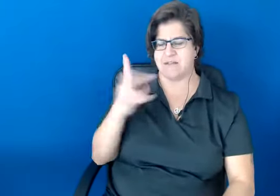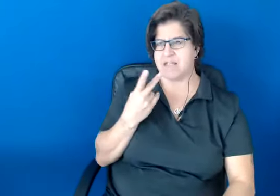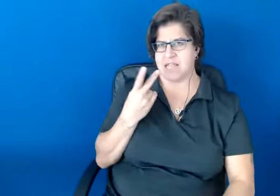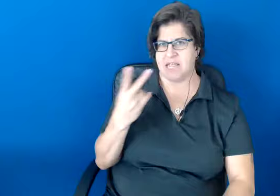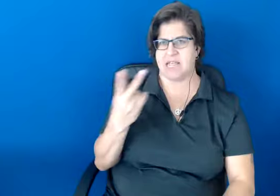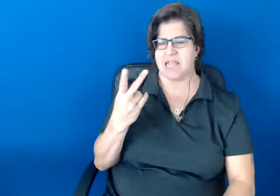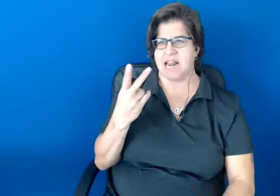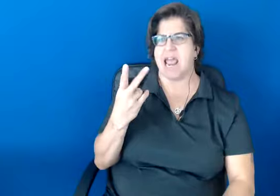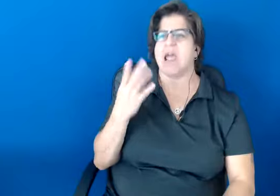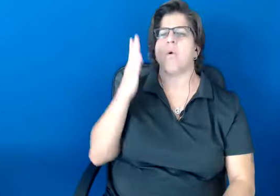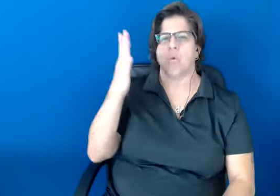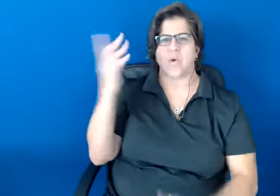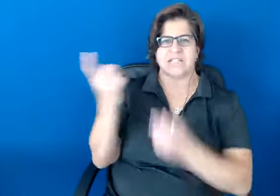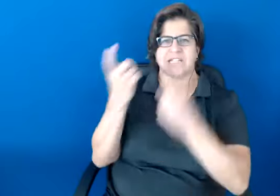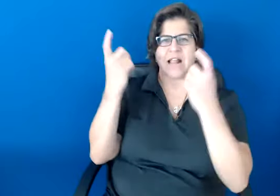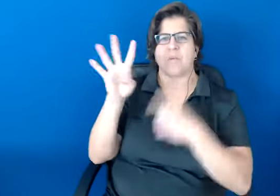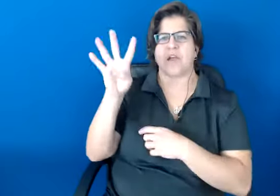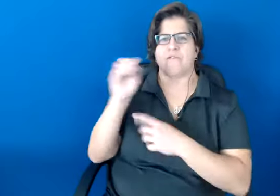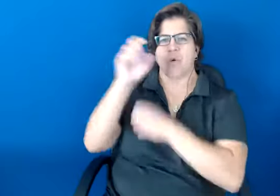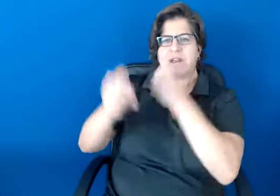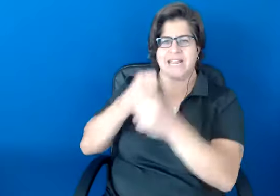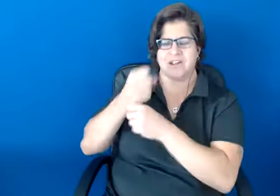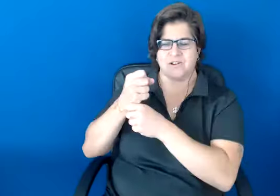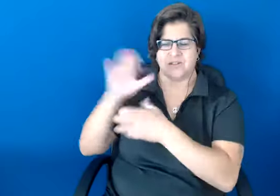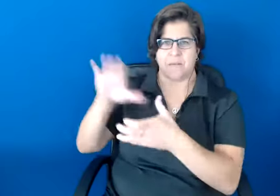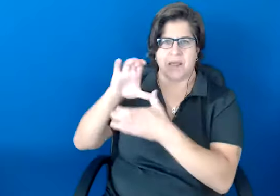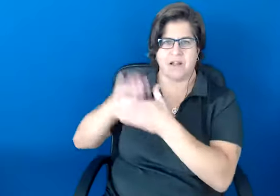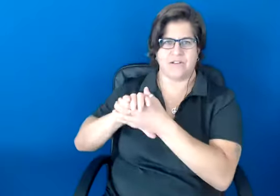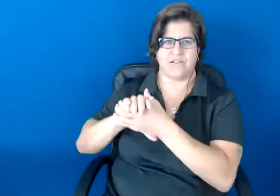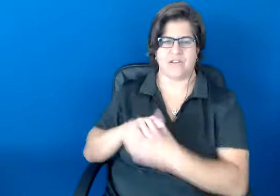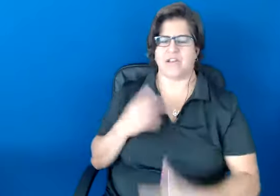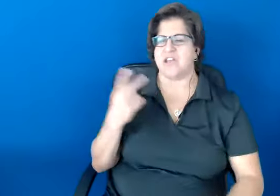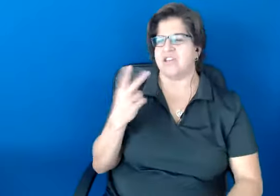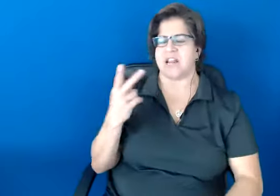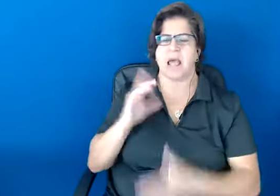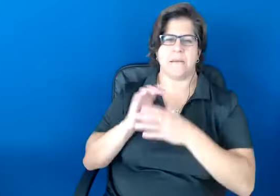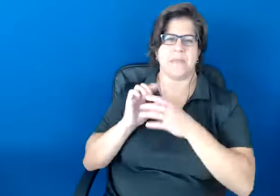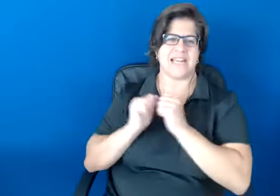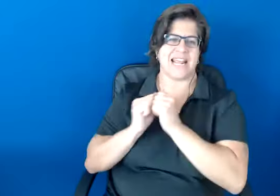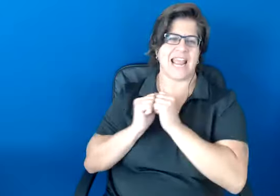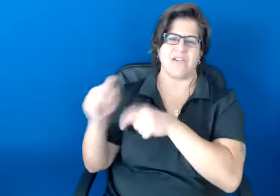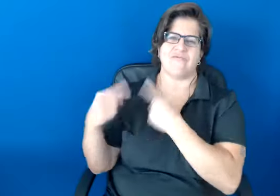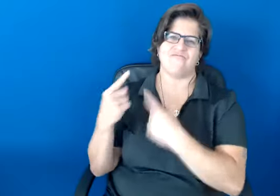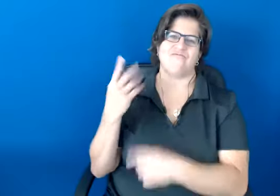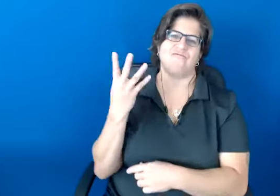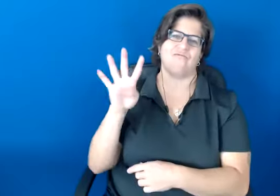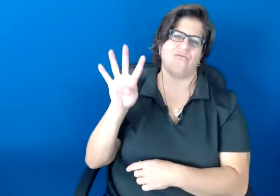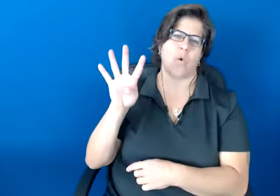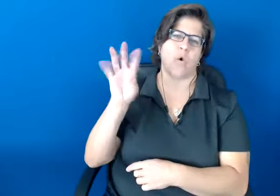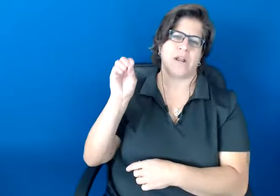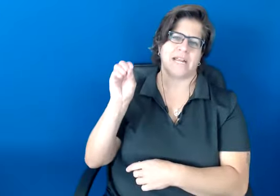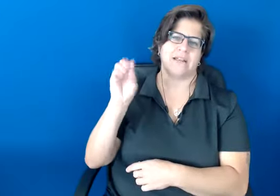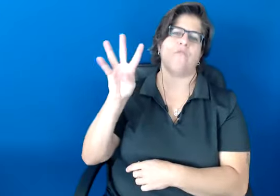will celebrate 40 years of marriage. Dave and I have been together for 40 years.